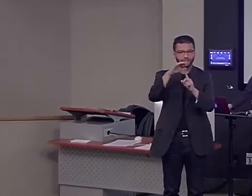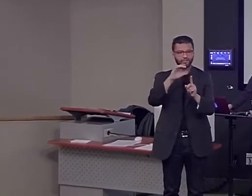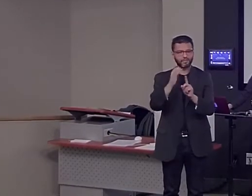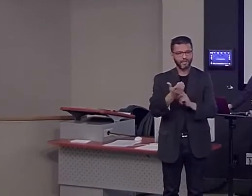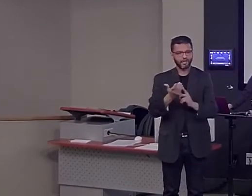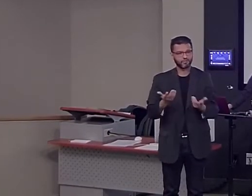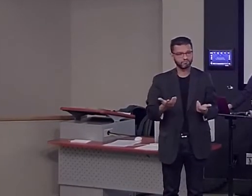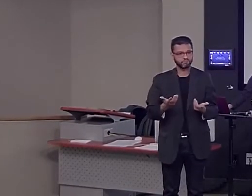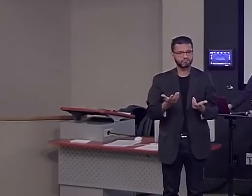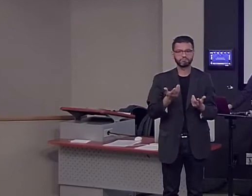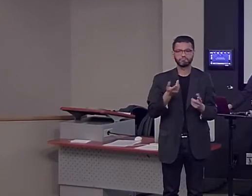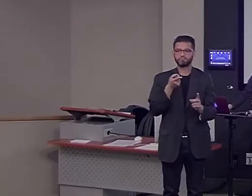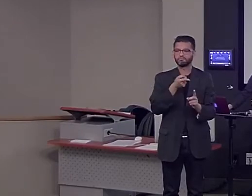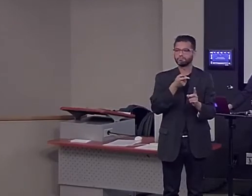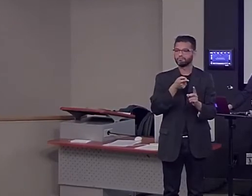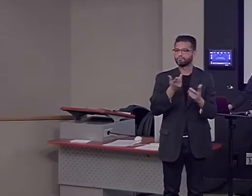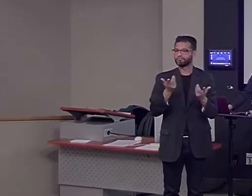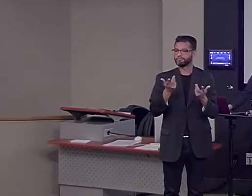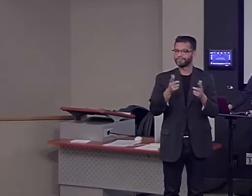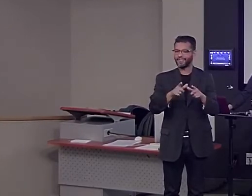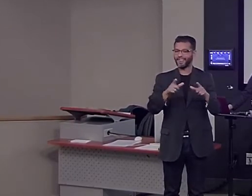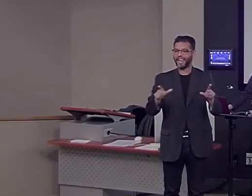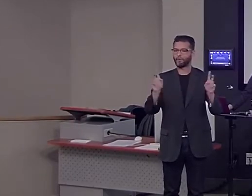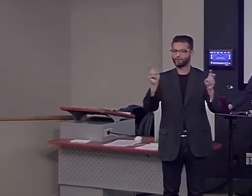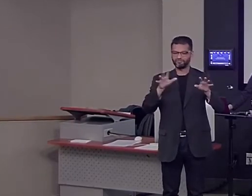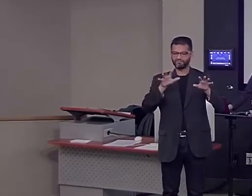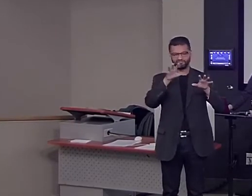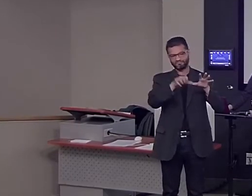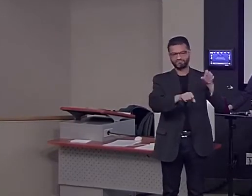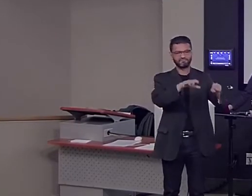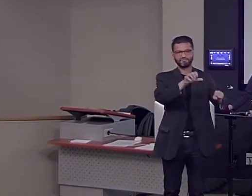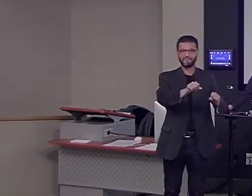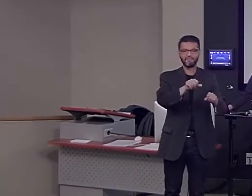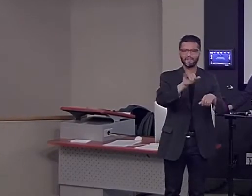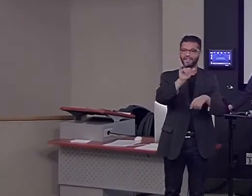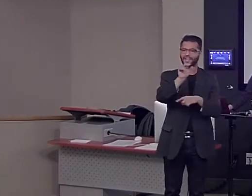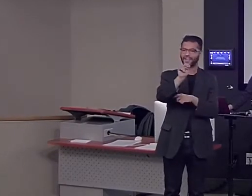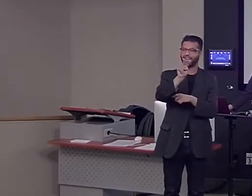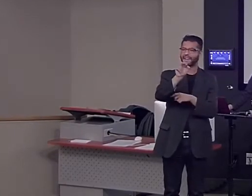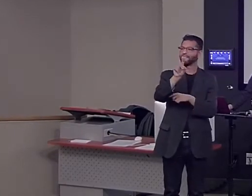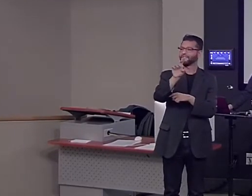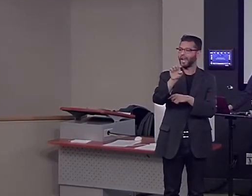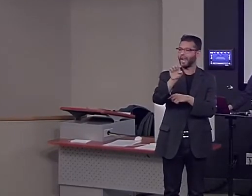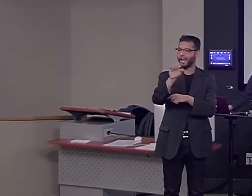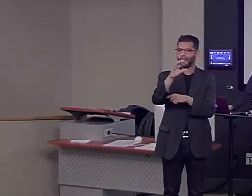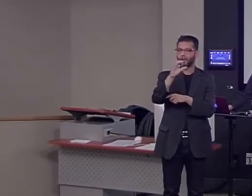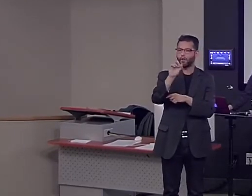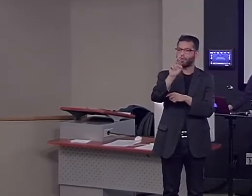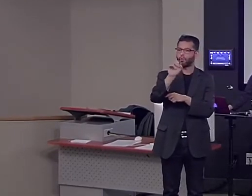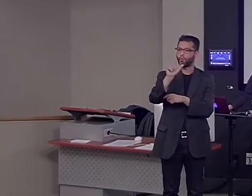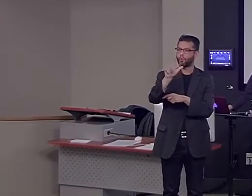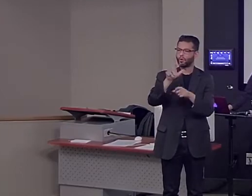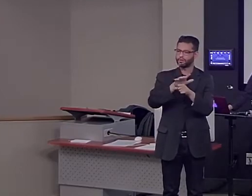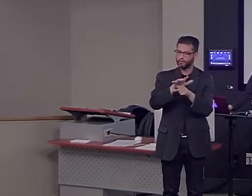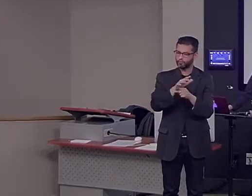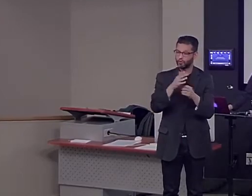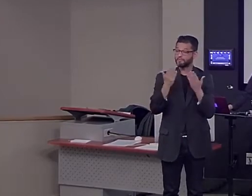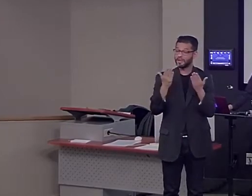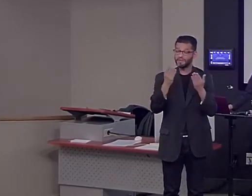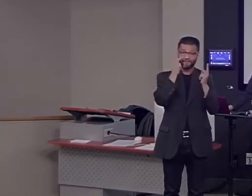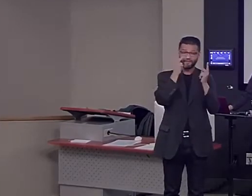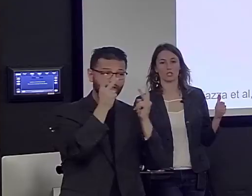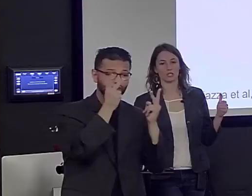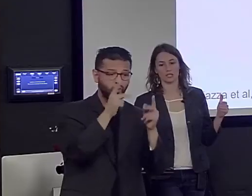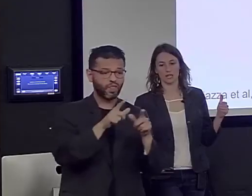is kind of this great invader of cortical territory, and there's some, or maybe there's some special relationship between vision and